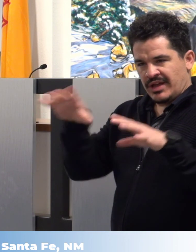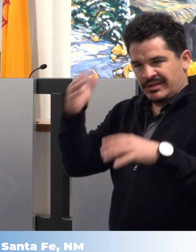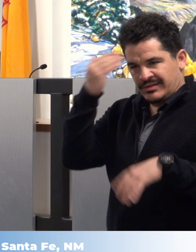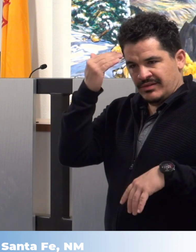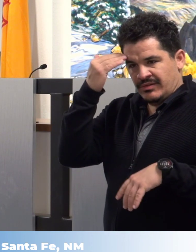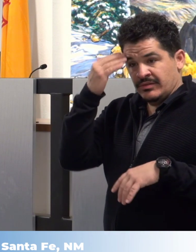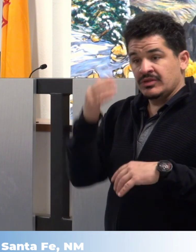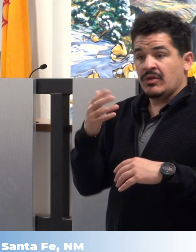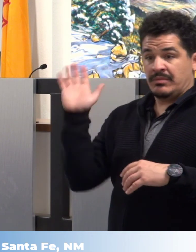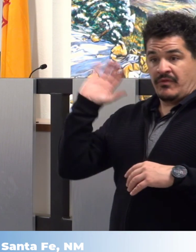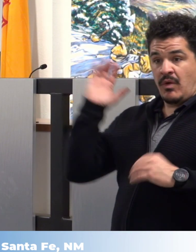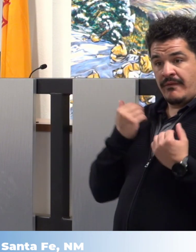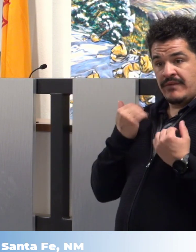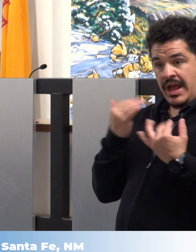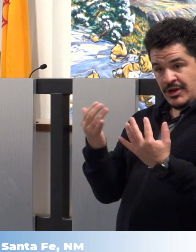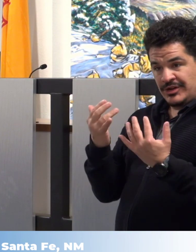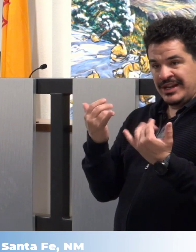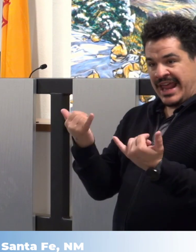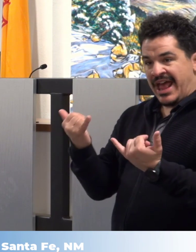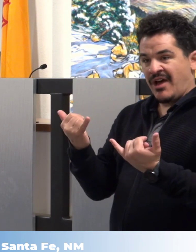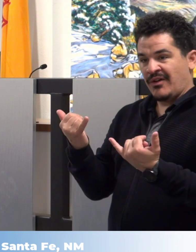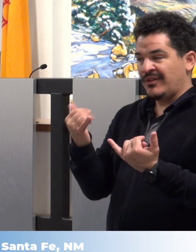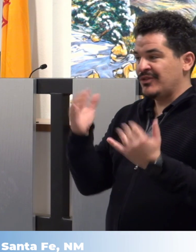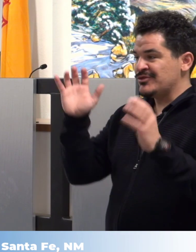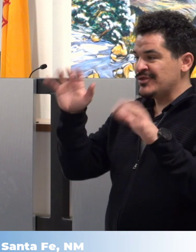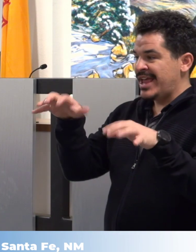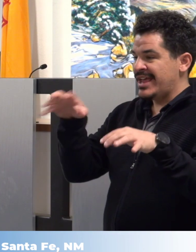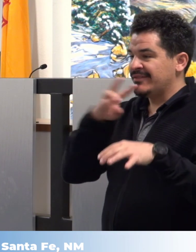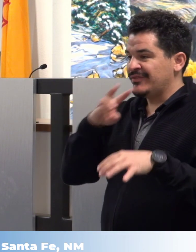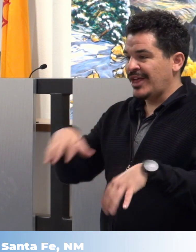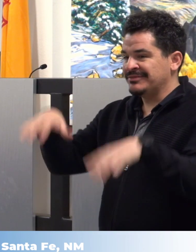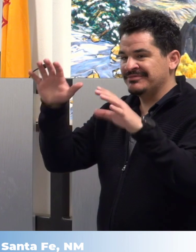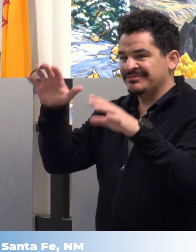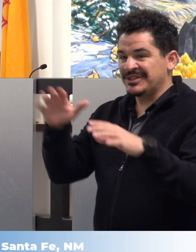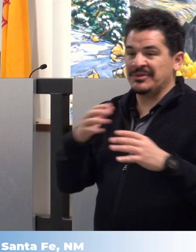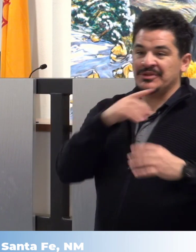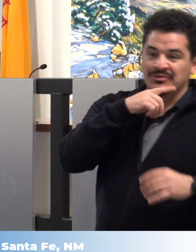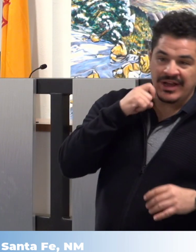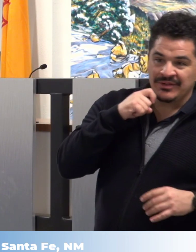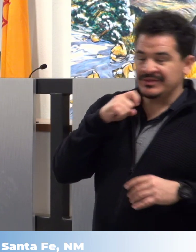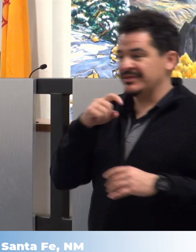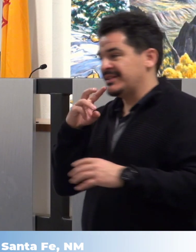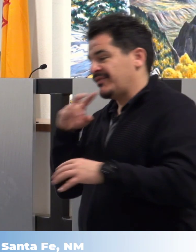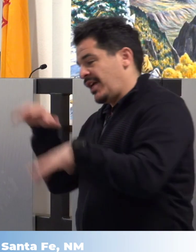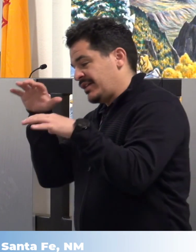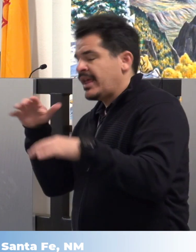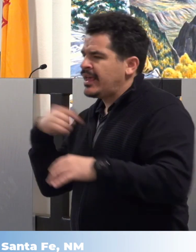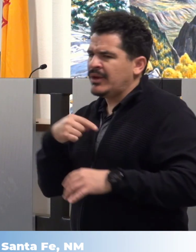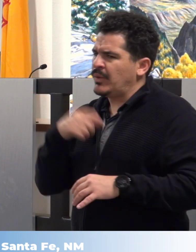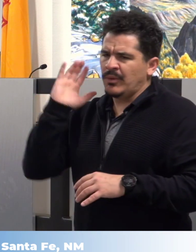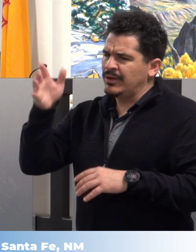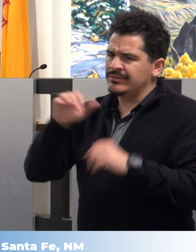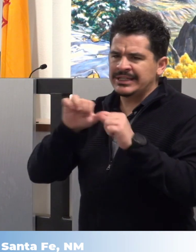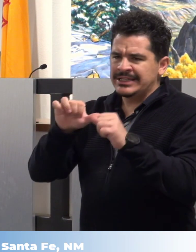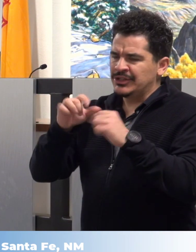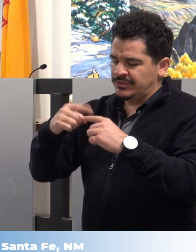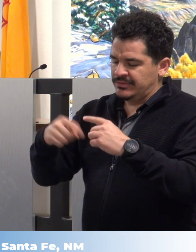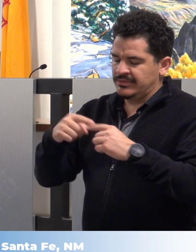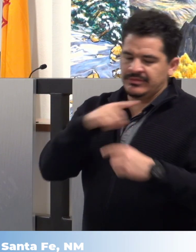and it's flooding like you wouldn't believe it. So we've gone from drought to flood and we are just going to keep going from drought to flood until we figure out